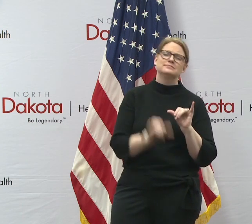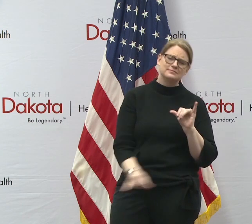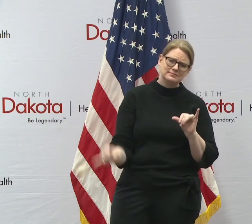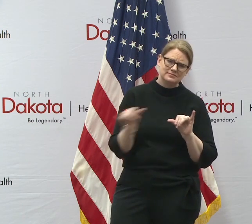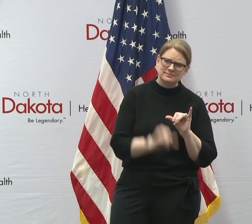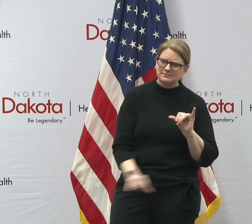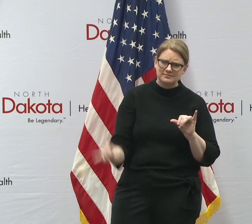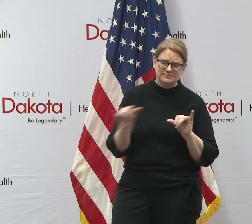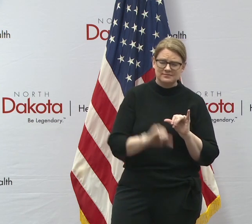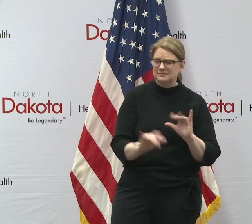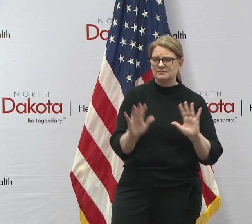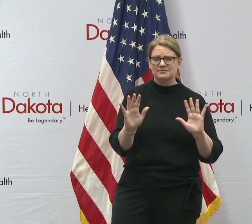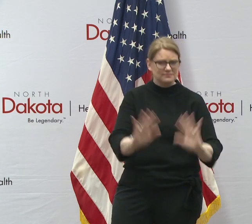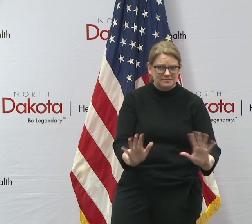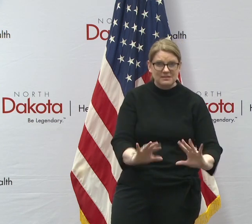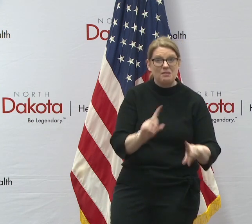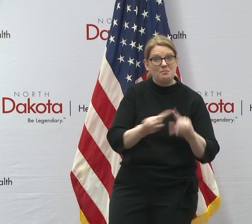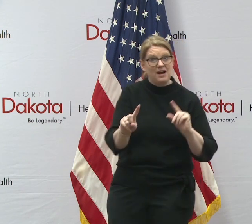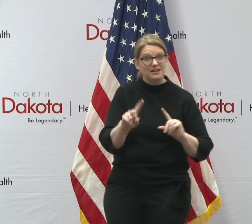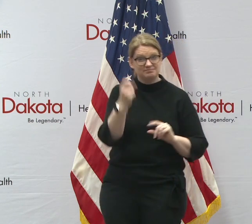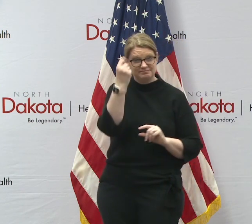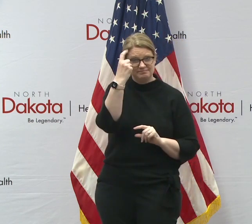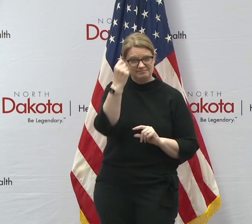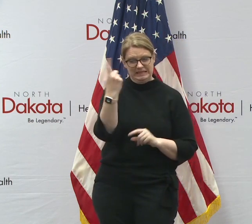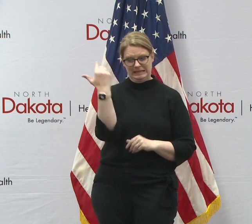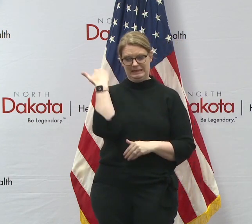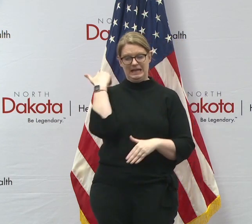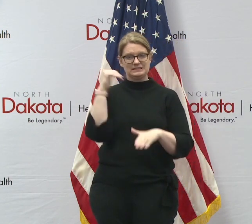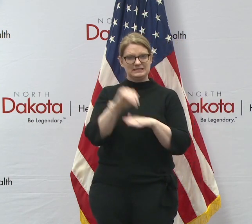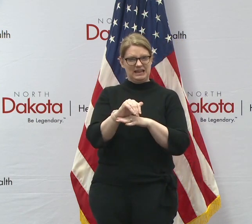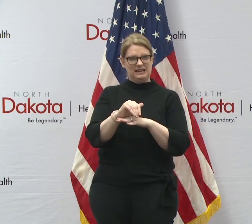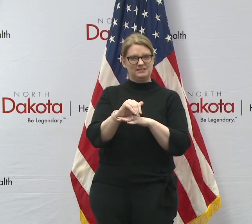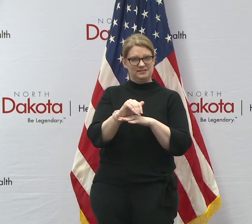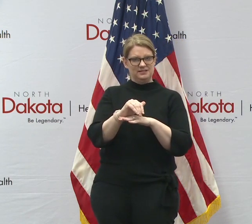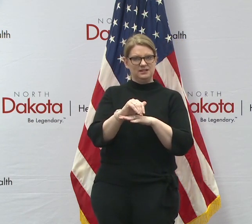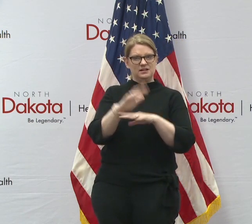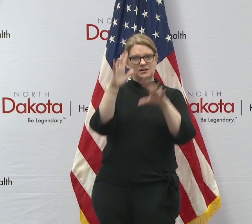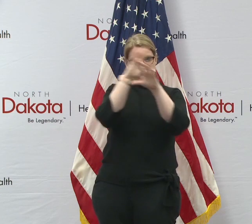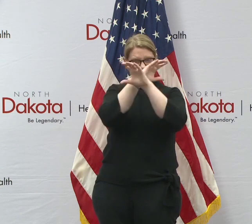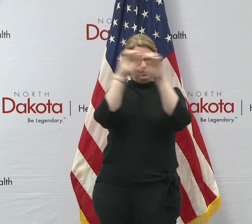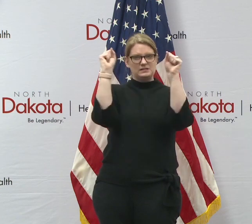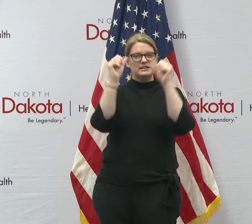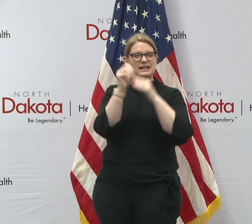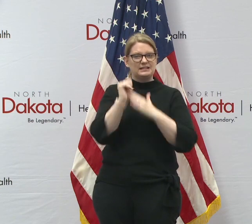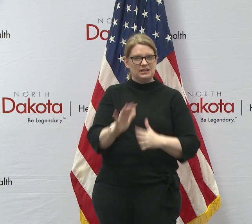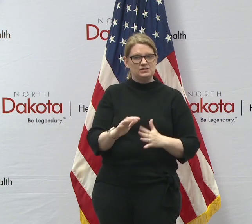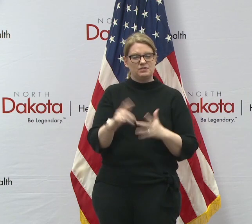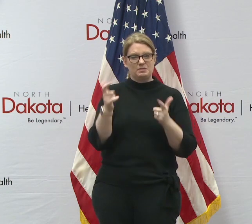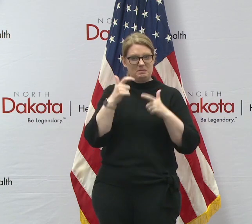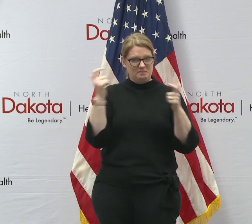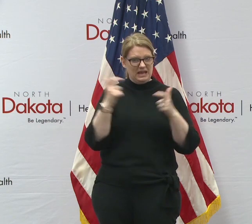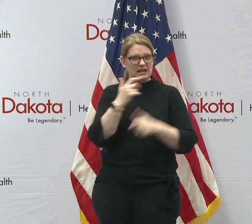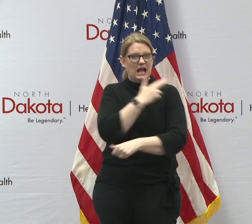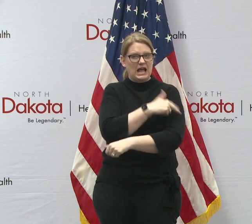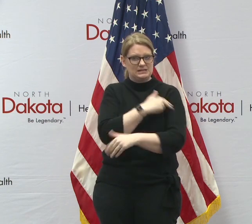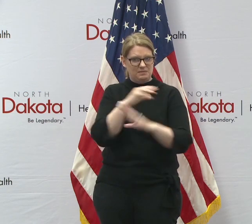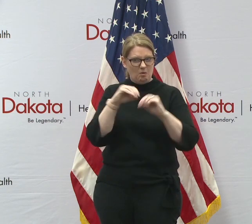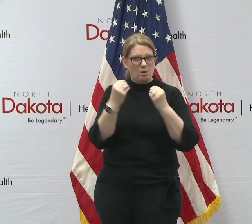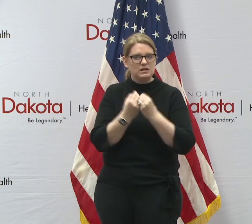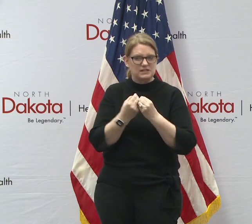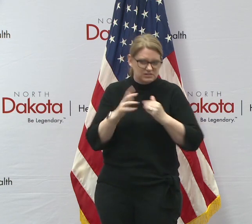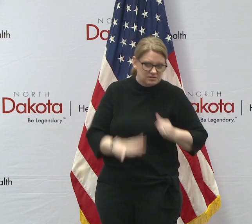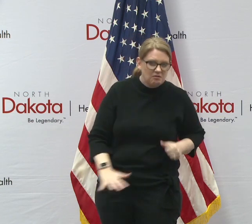have a call with all of the presidents and leaders from the large hospital organizations across the state. Those include our